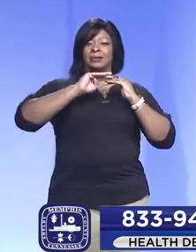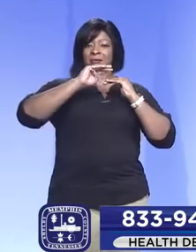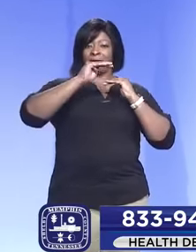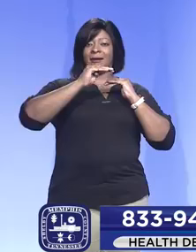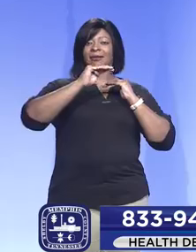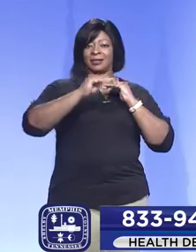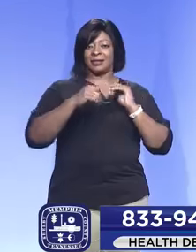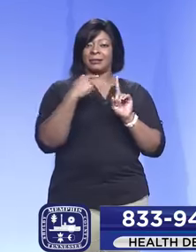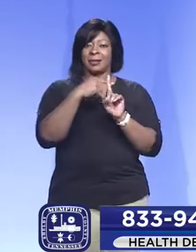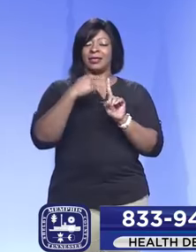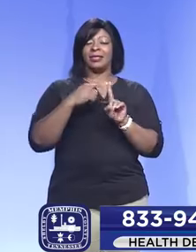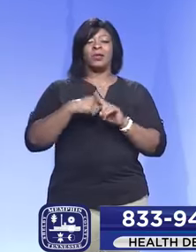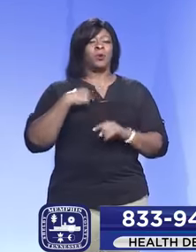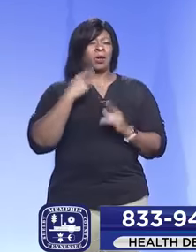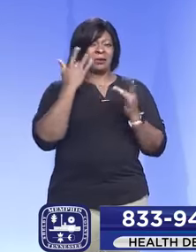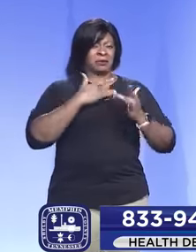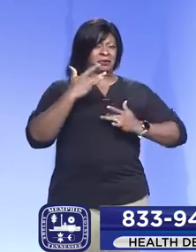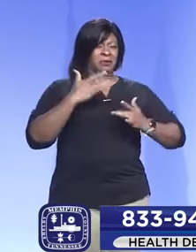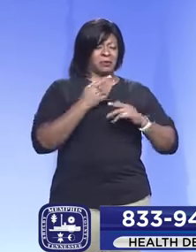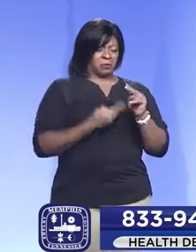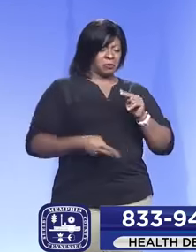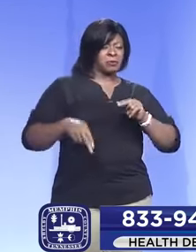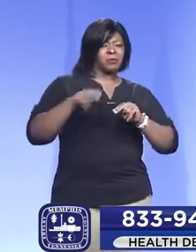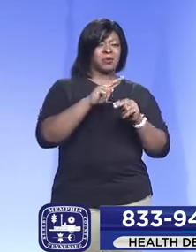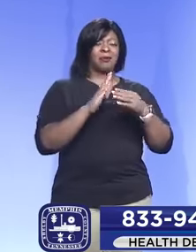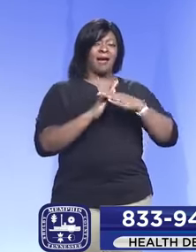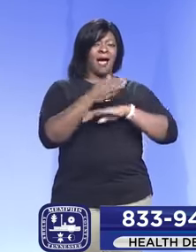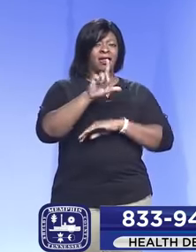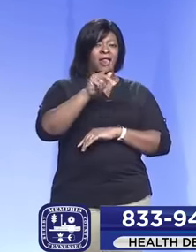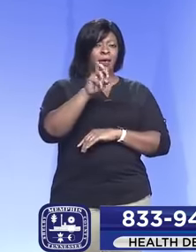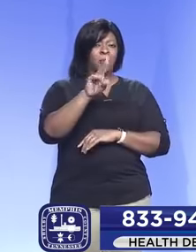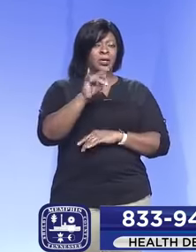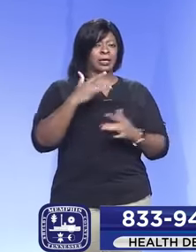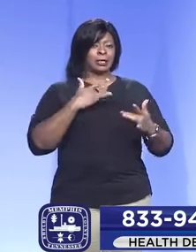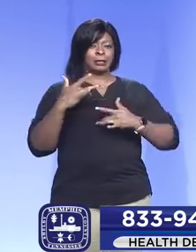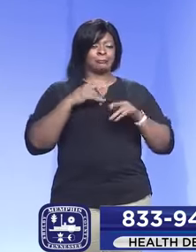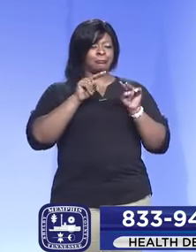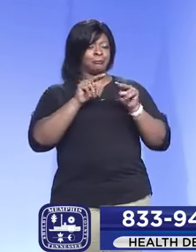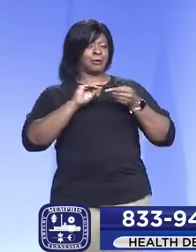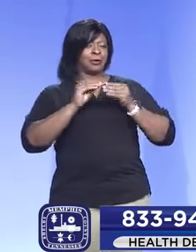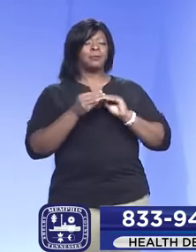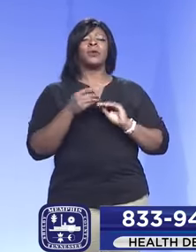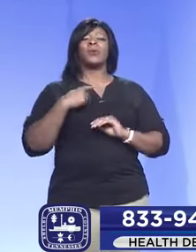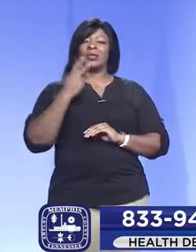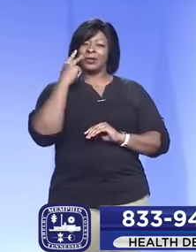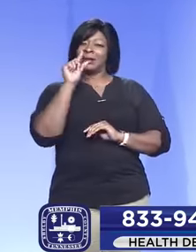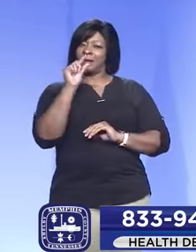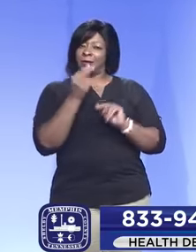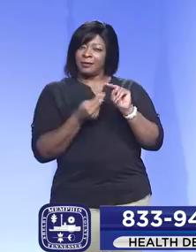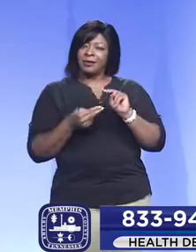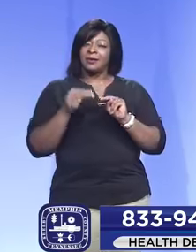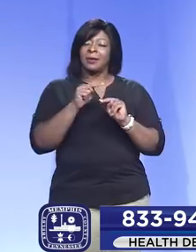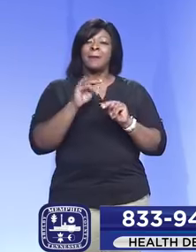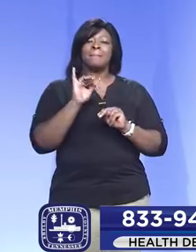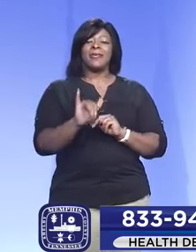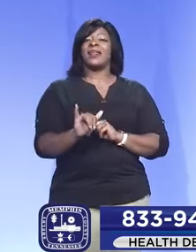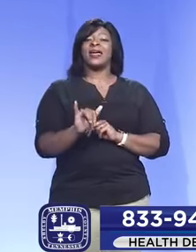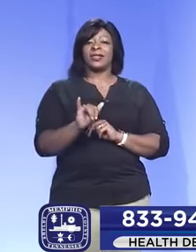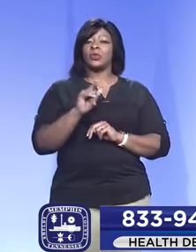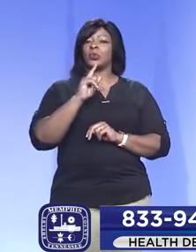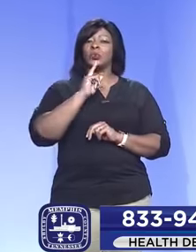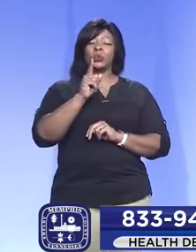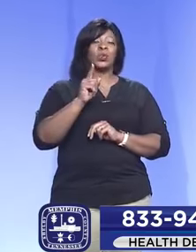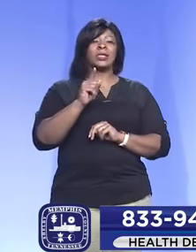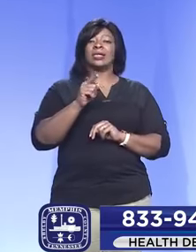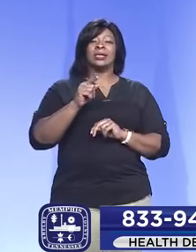all concerned about the possibility of increases post Labor Day, and we did see a slight increase, but that is really